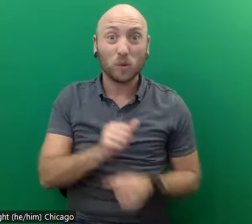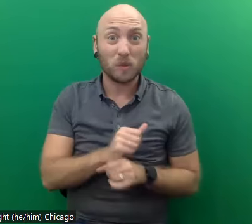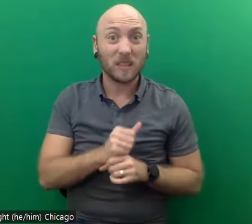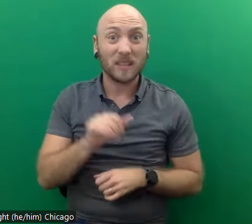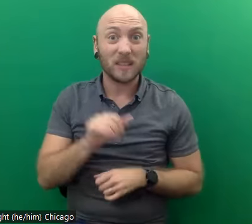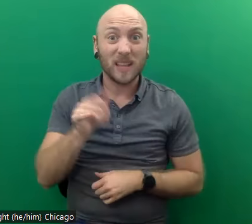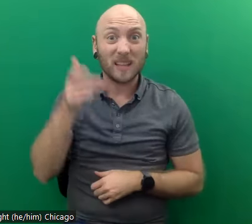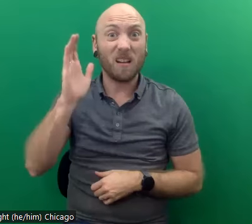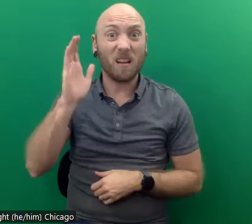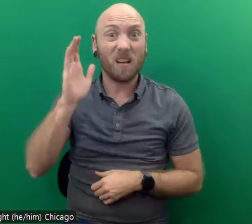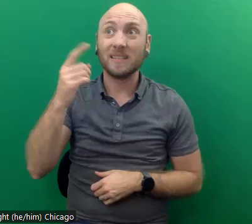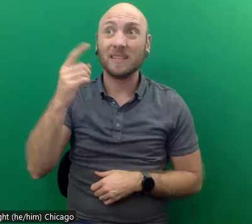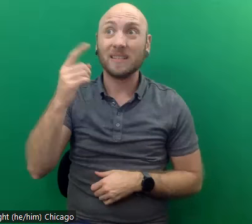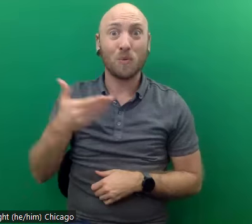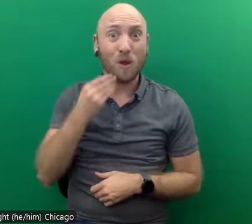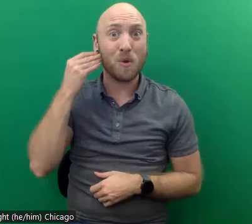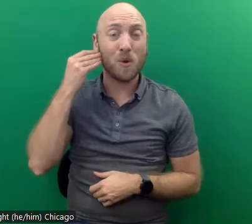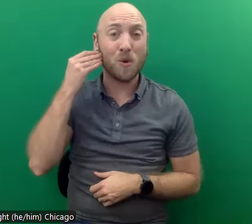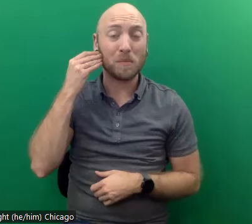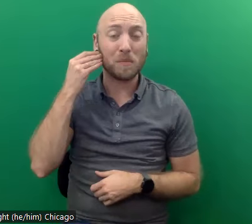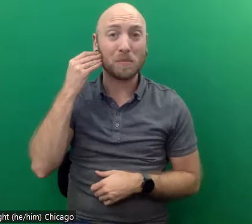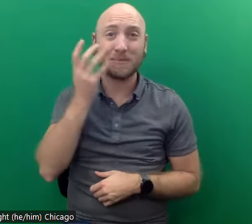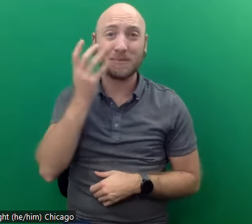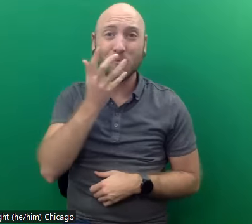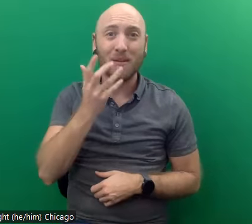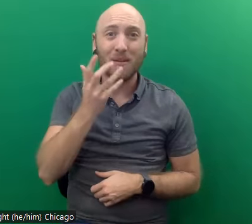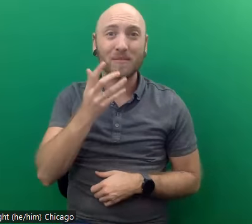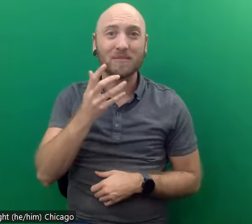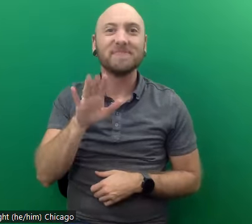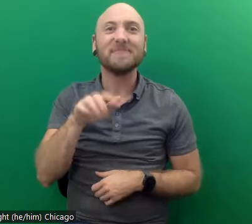time. That's my time. So